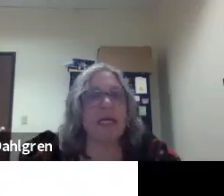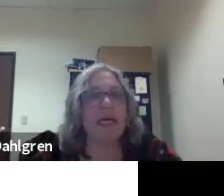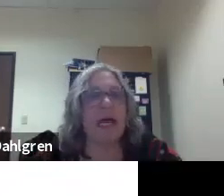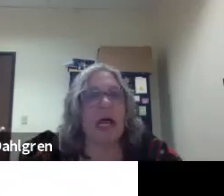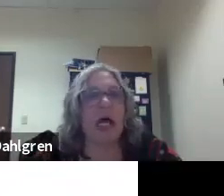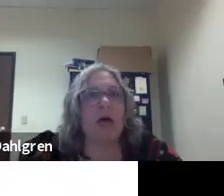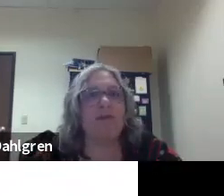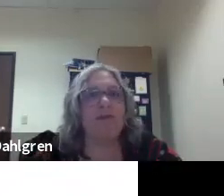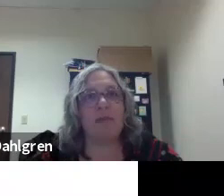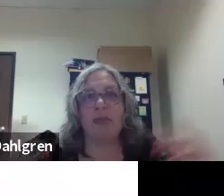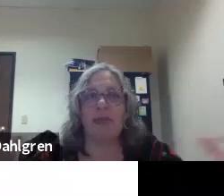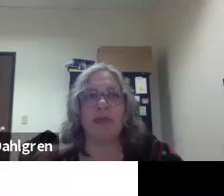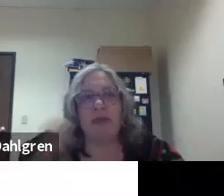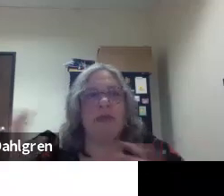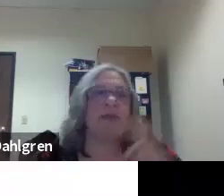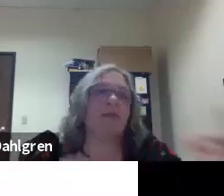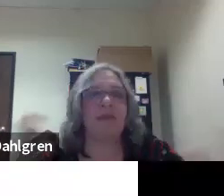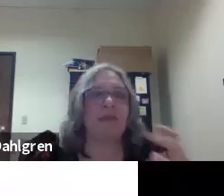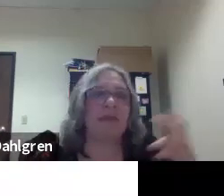benefit,